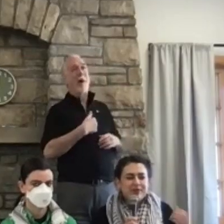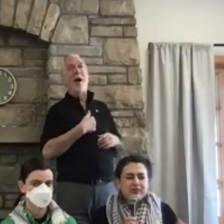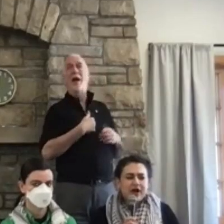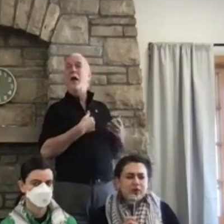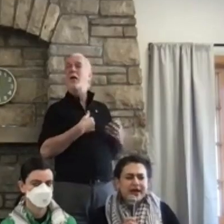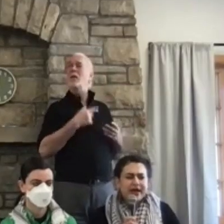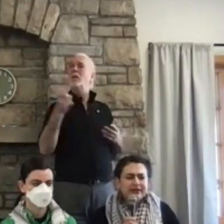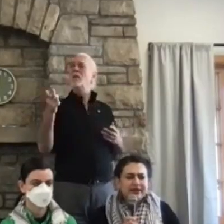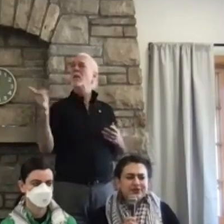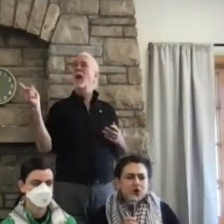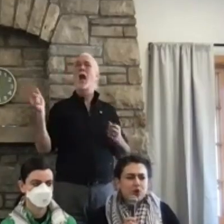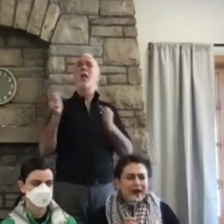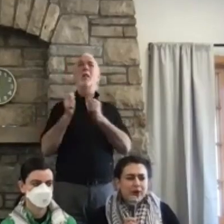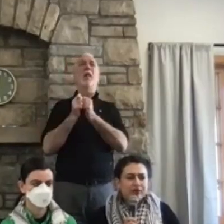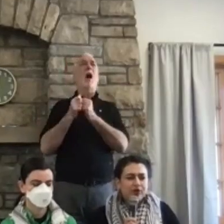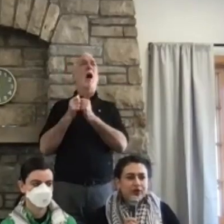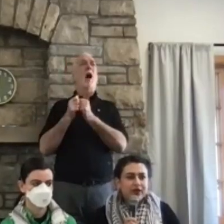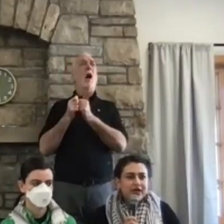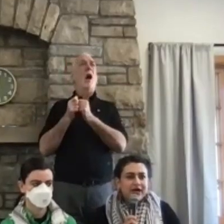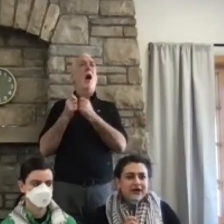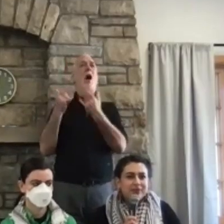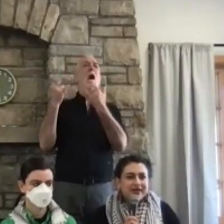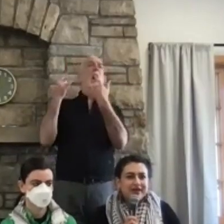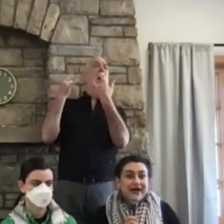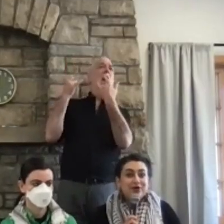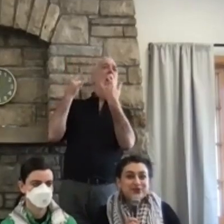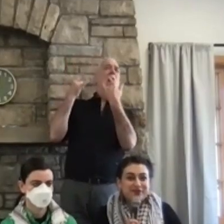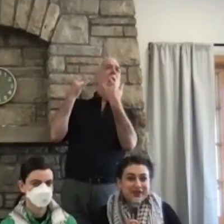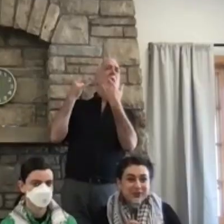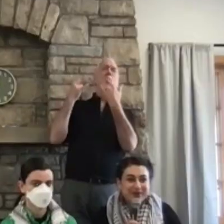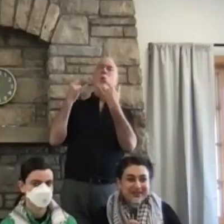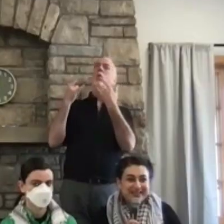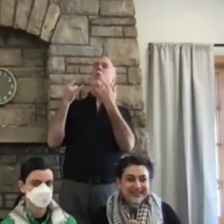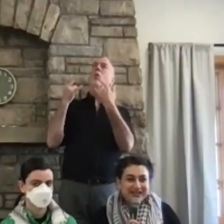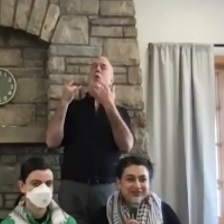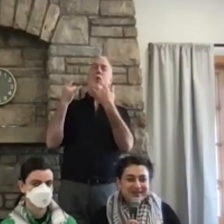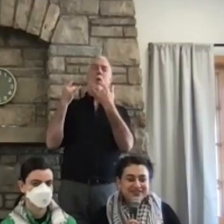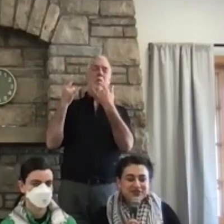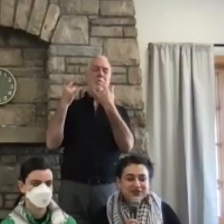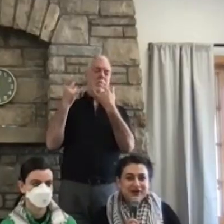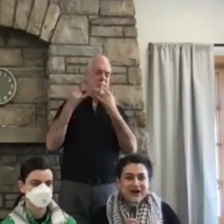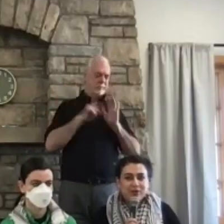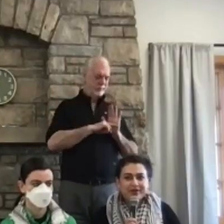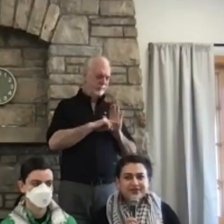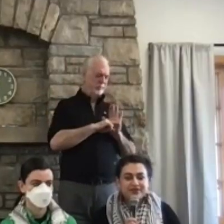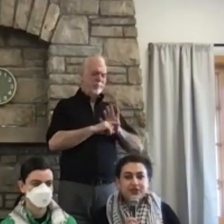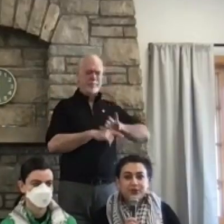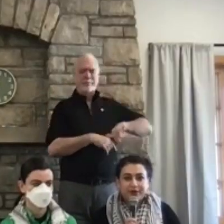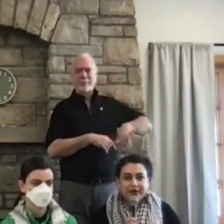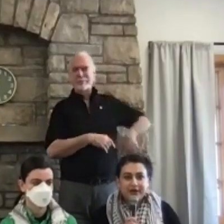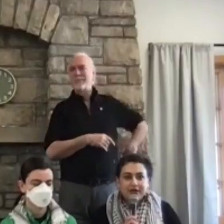love is coming my way? And that is so powerful. It allows for the inward healing because your outward